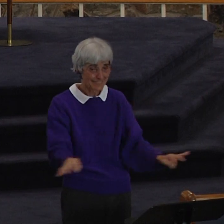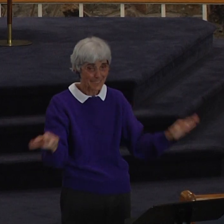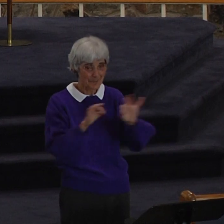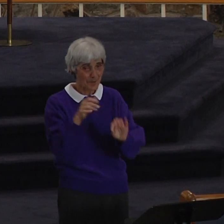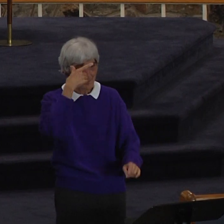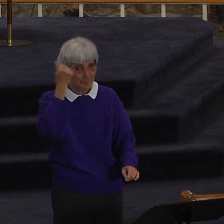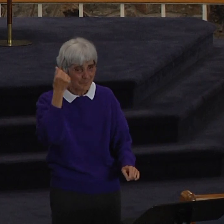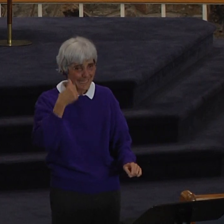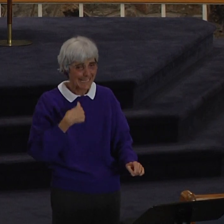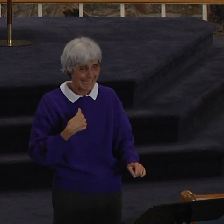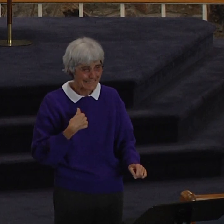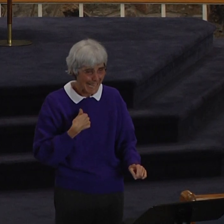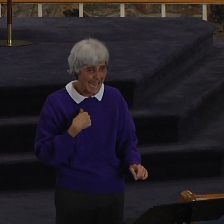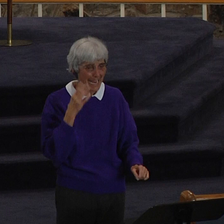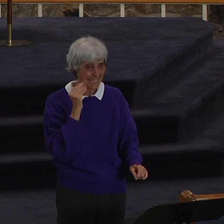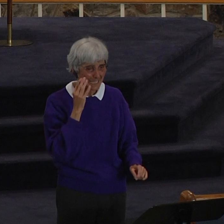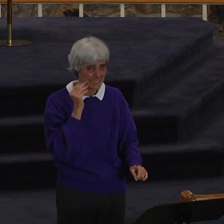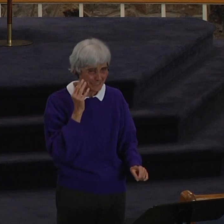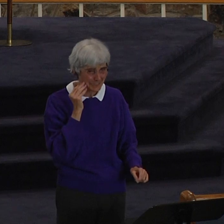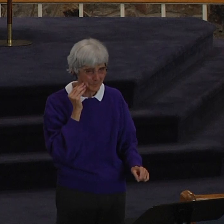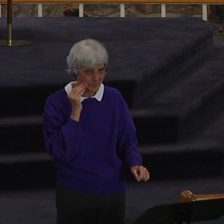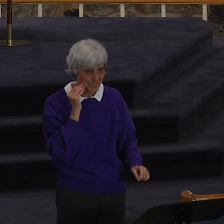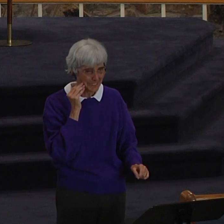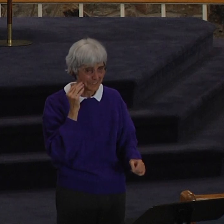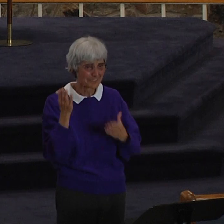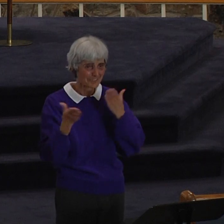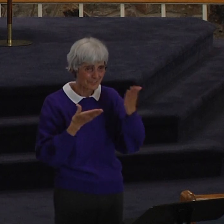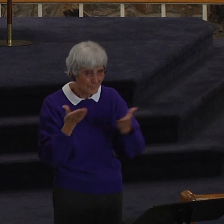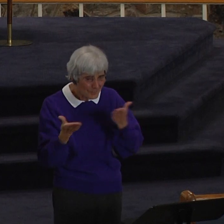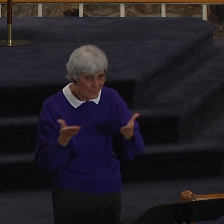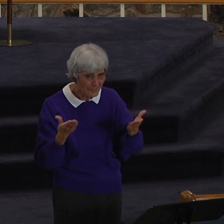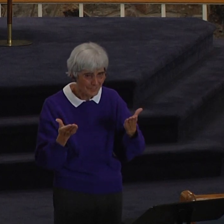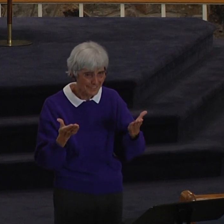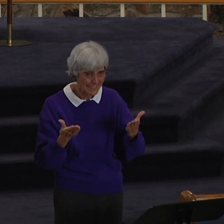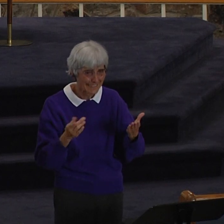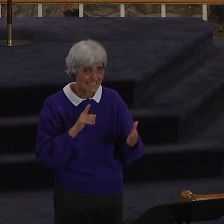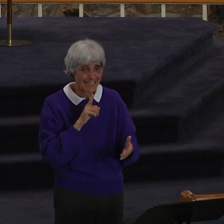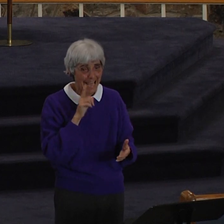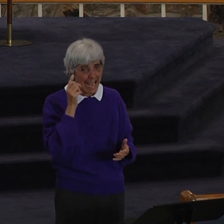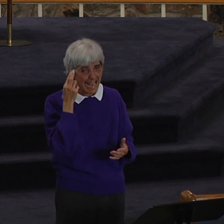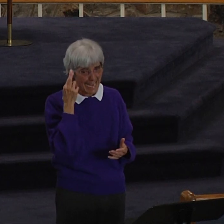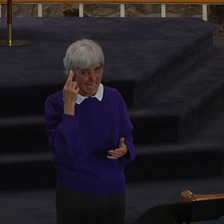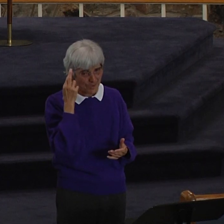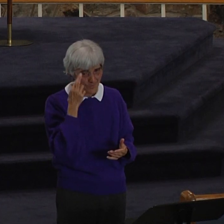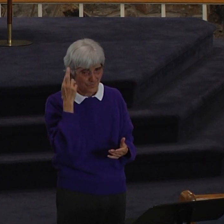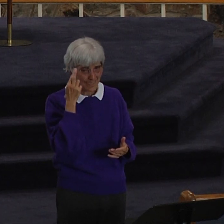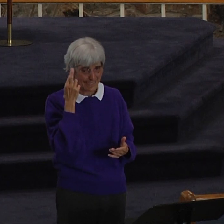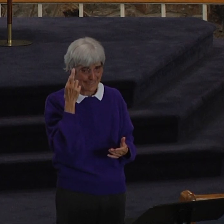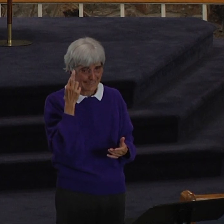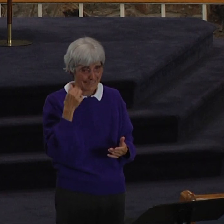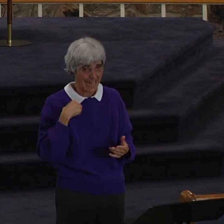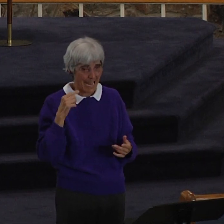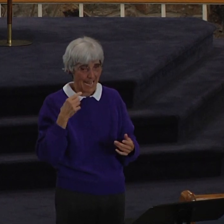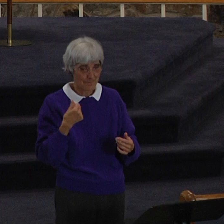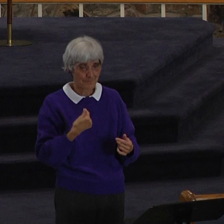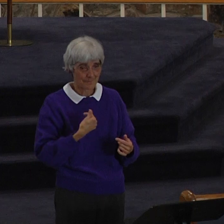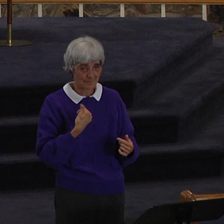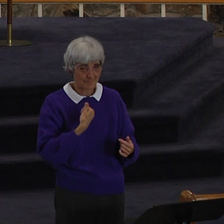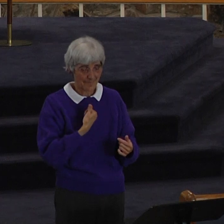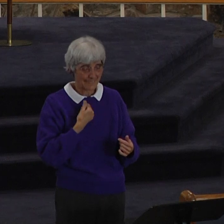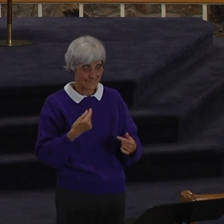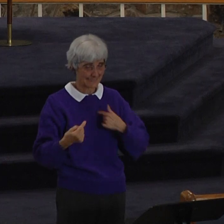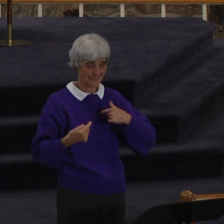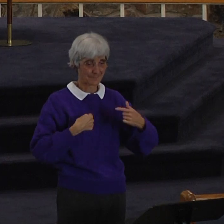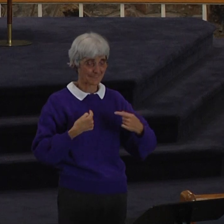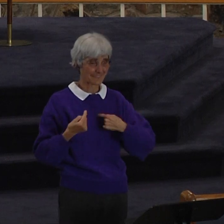matters because when I encounter selfless service, I realize I'm self-centered to